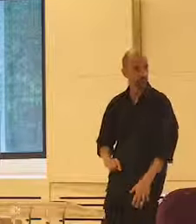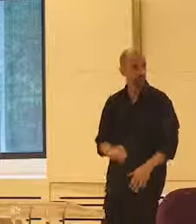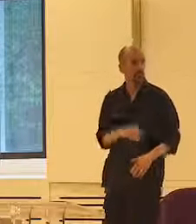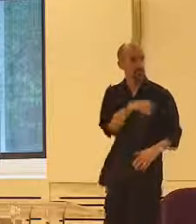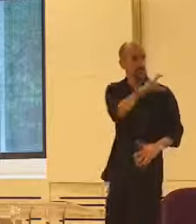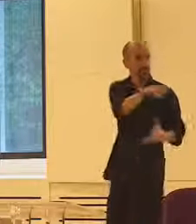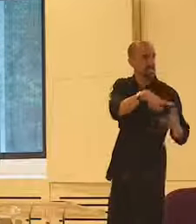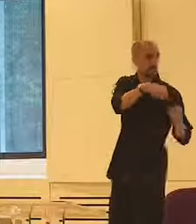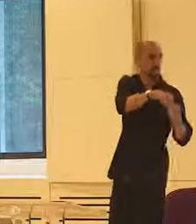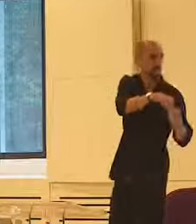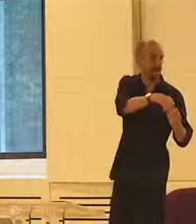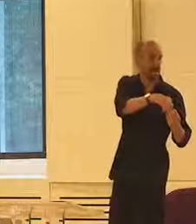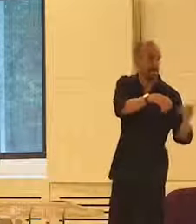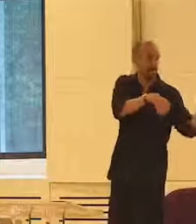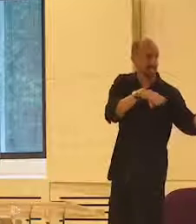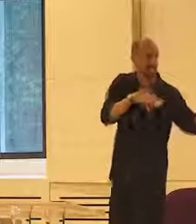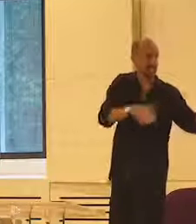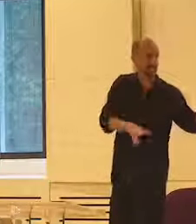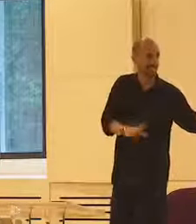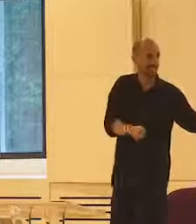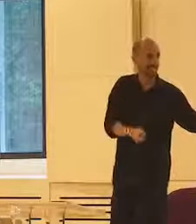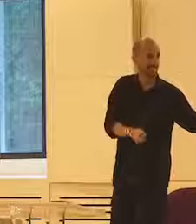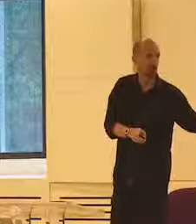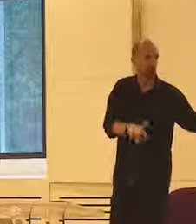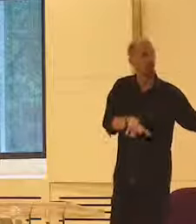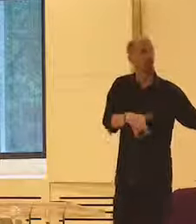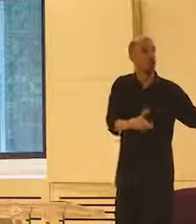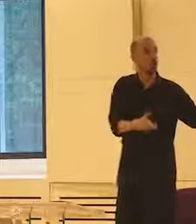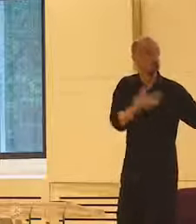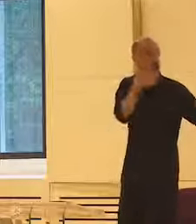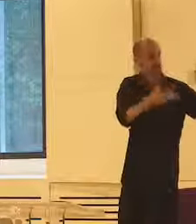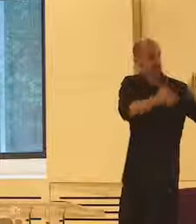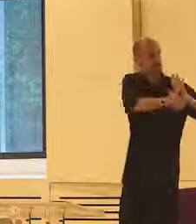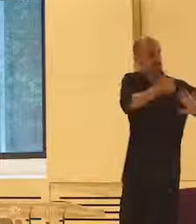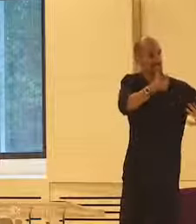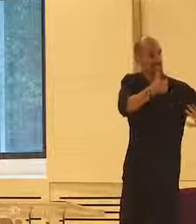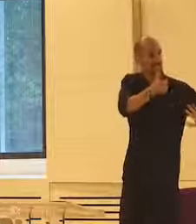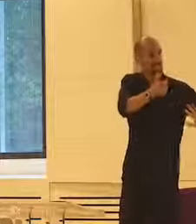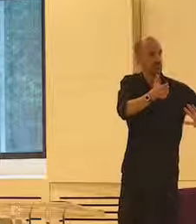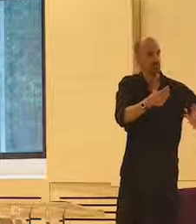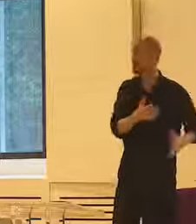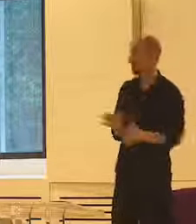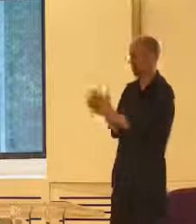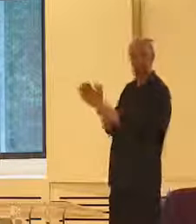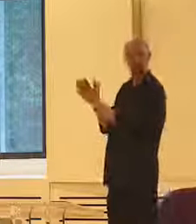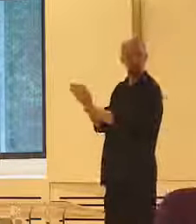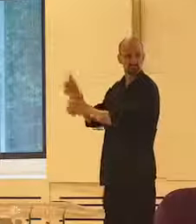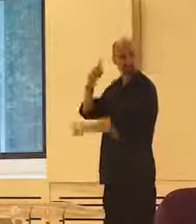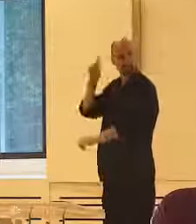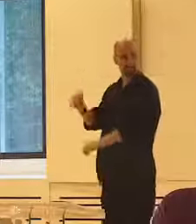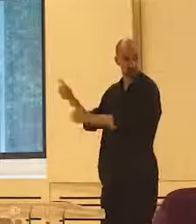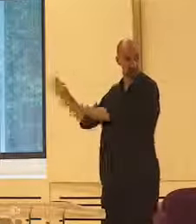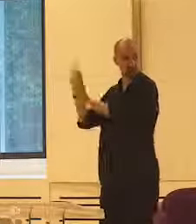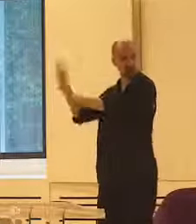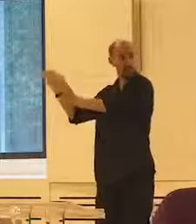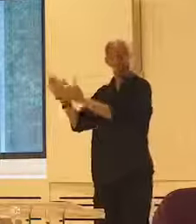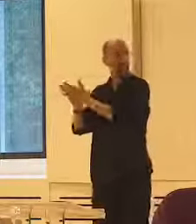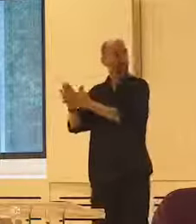understood. And the service provider is unable and totally inadequate to do that. And I think